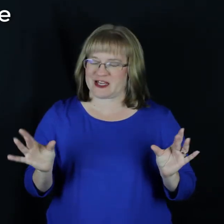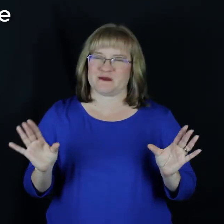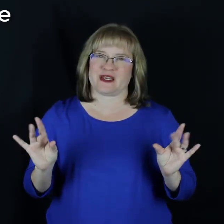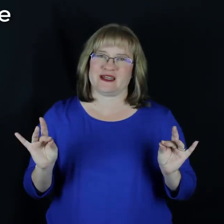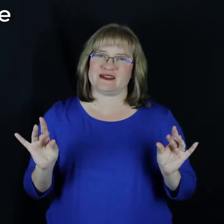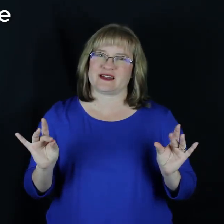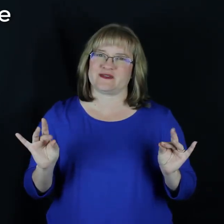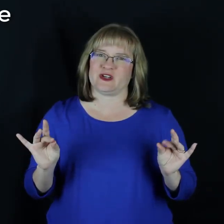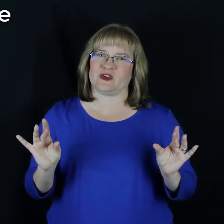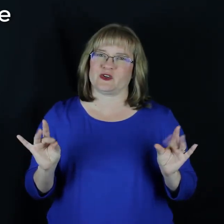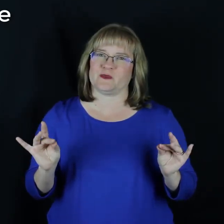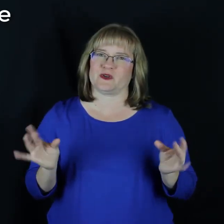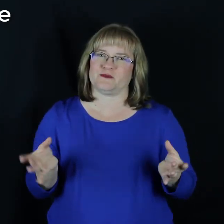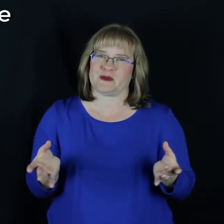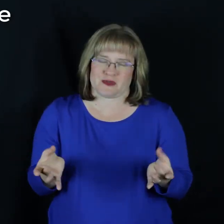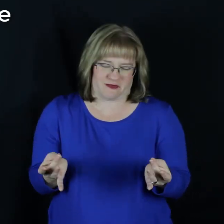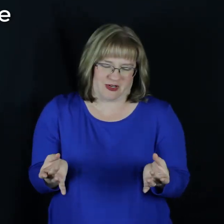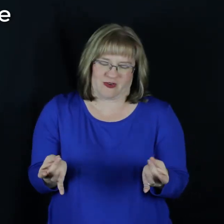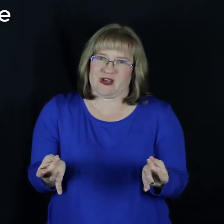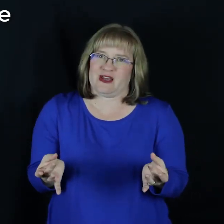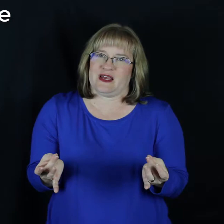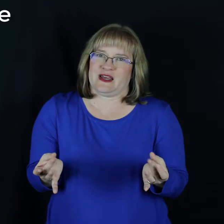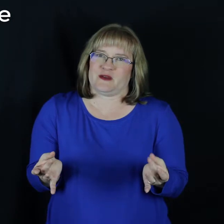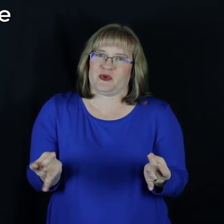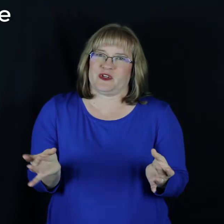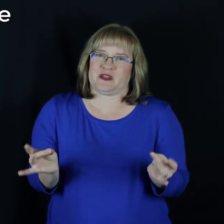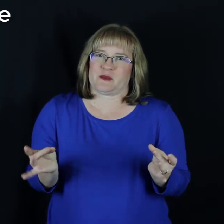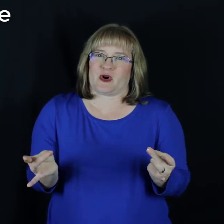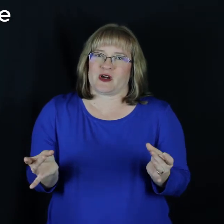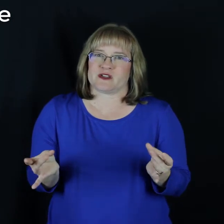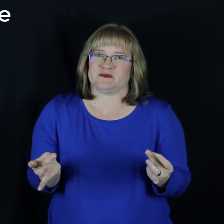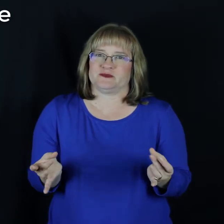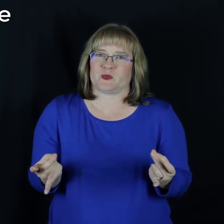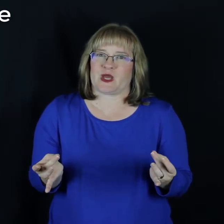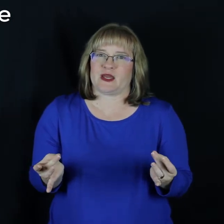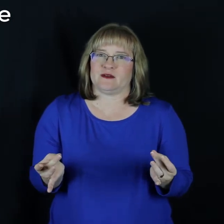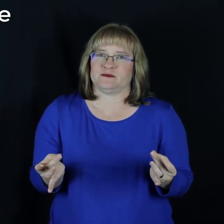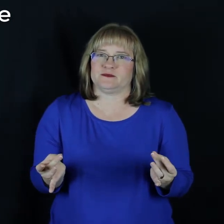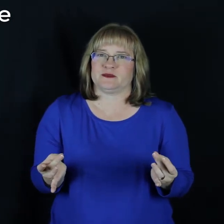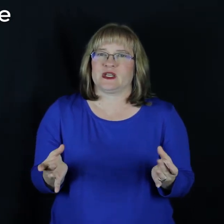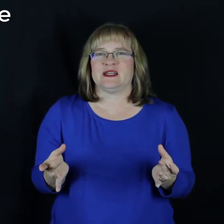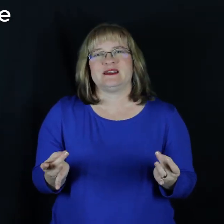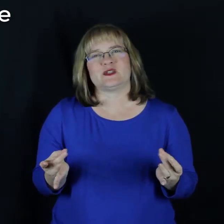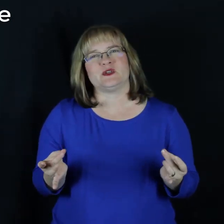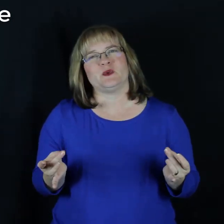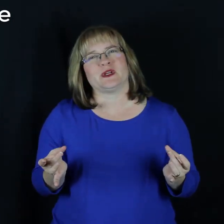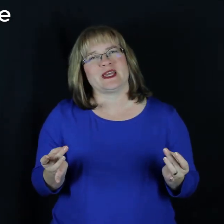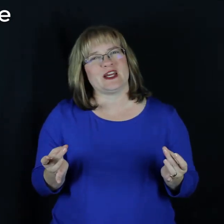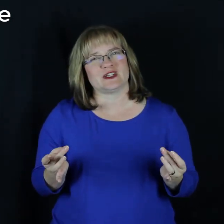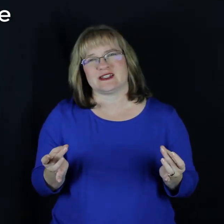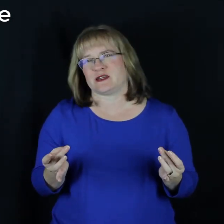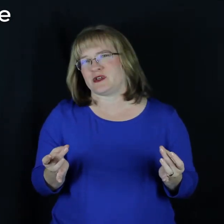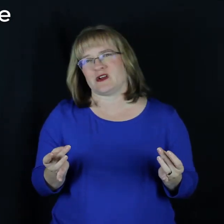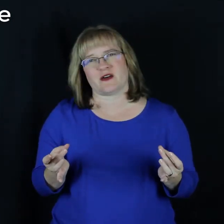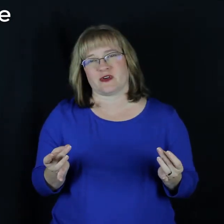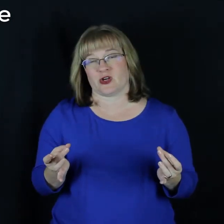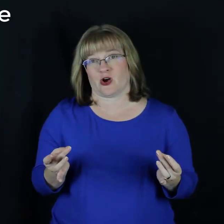my index finger and my middle finger and pulling them apart, okay? This one you will occasionally see, but not very